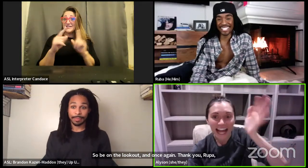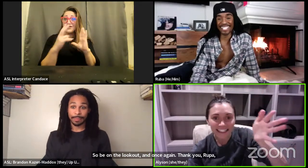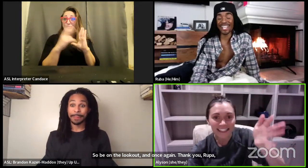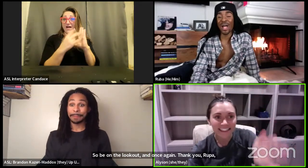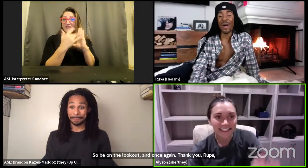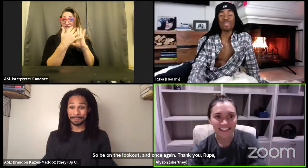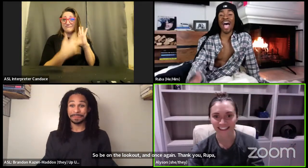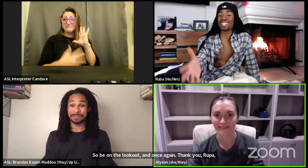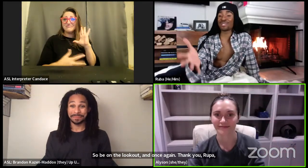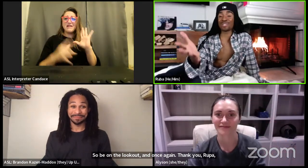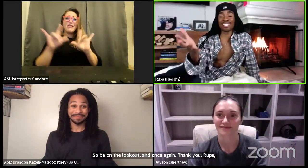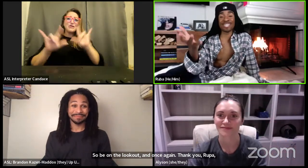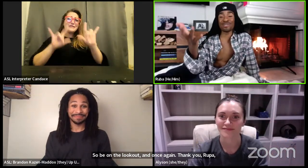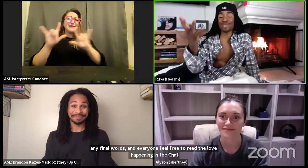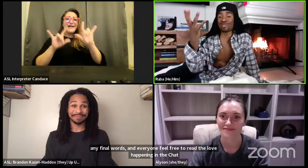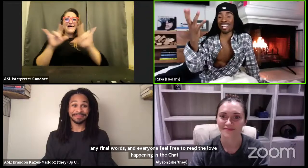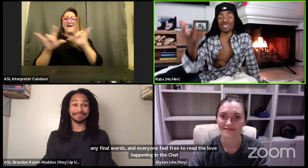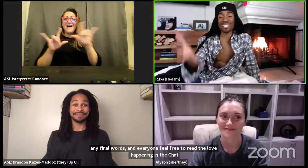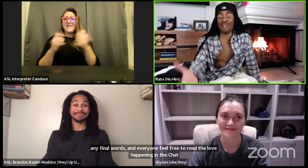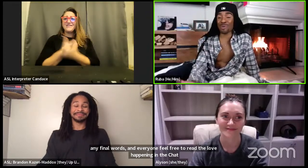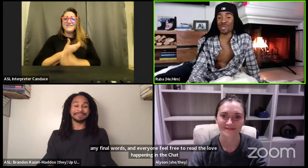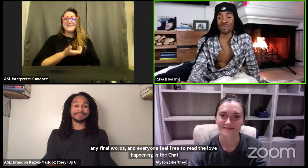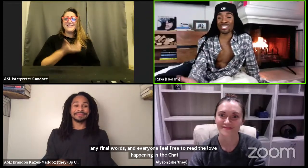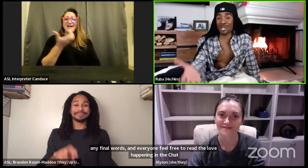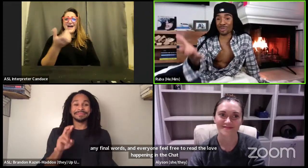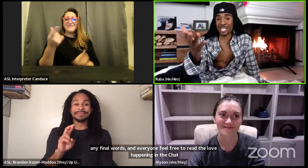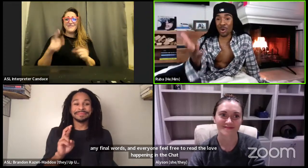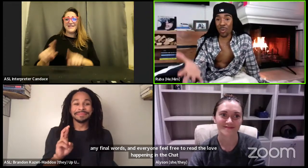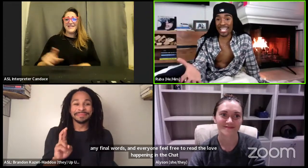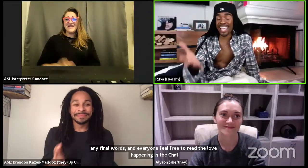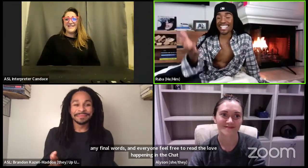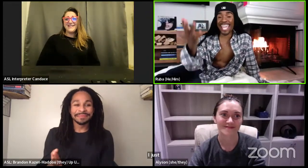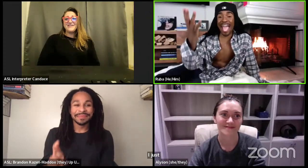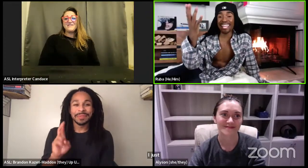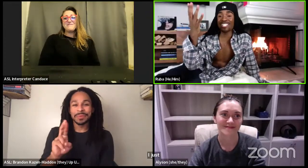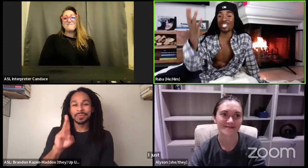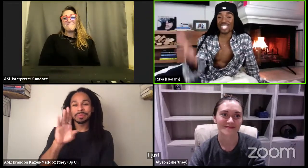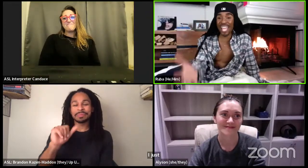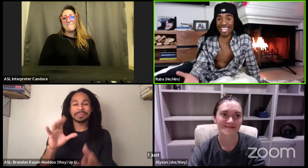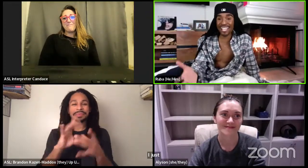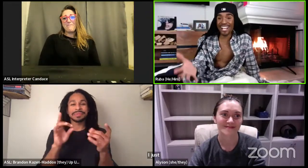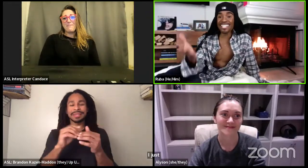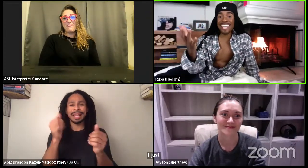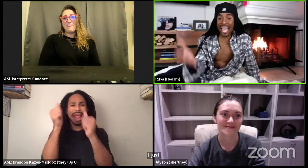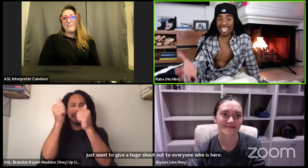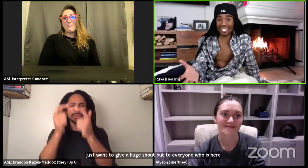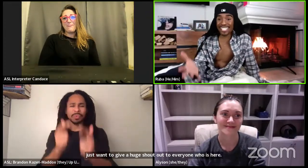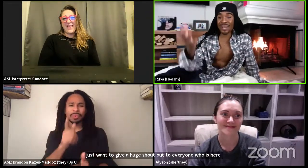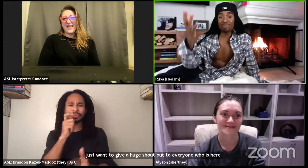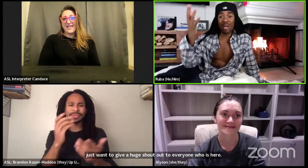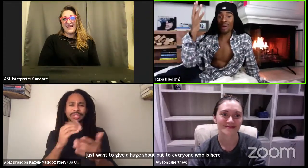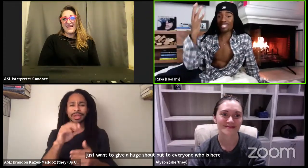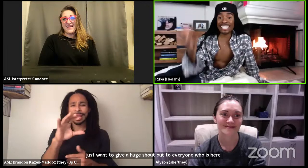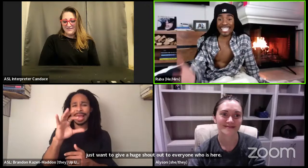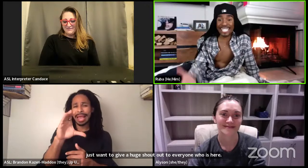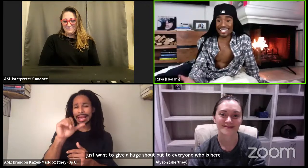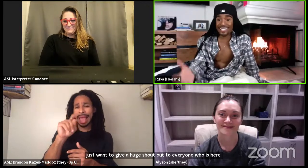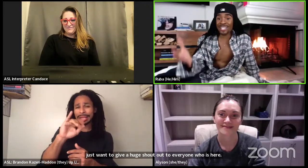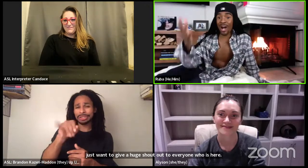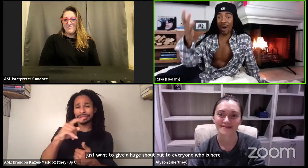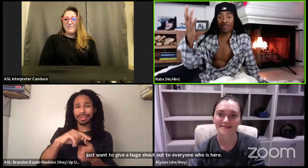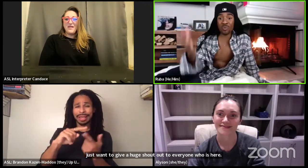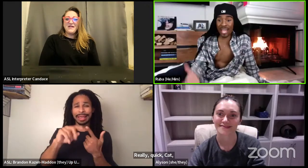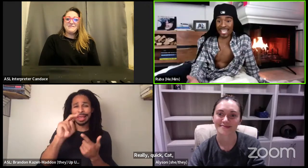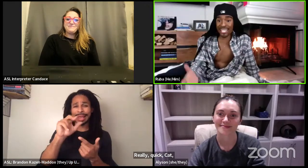the chat. I just want to give a huge shout out to everyone who's here really quick. Kat J, Natalie,